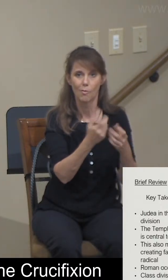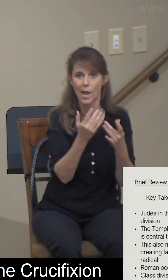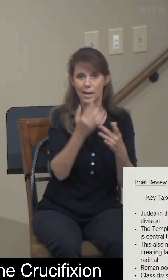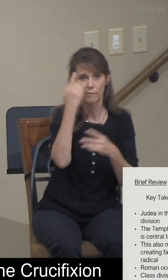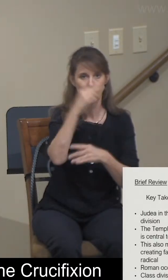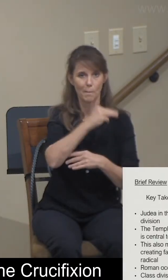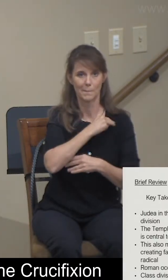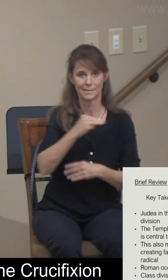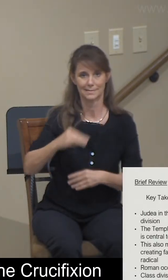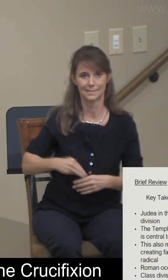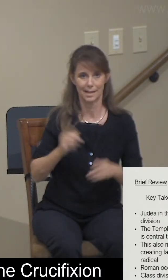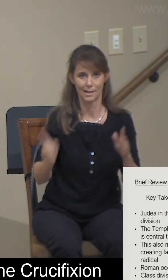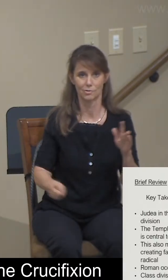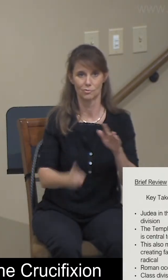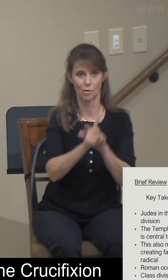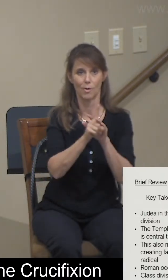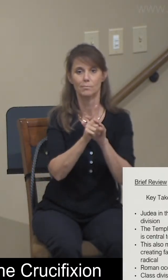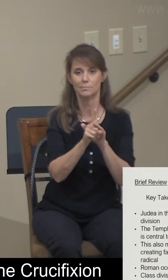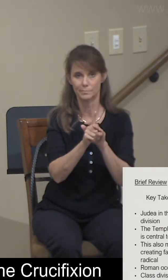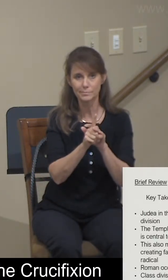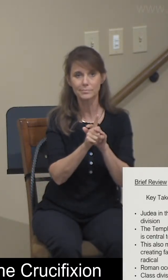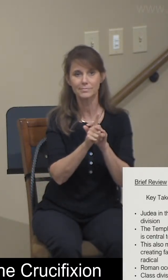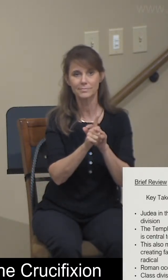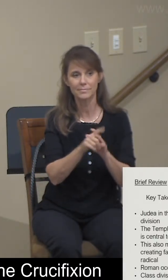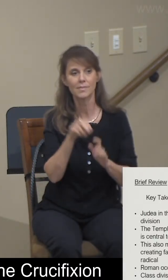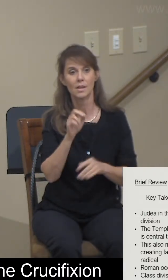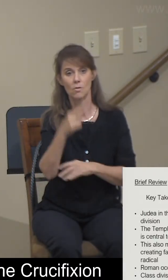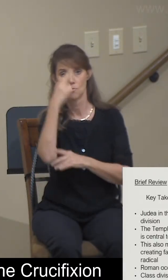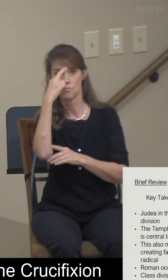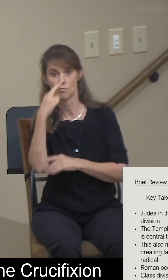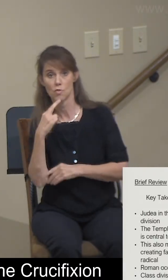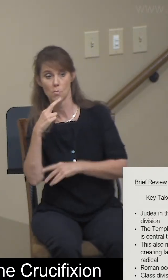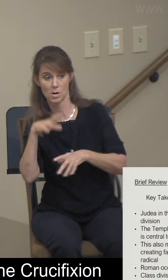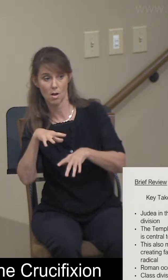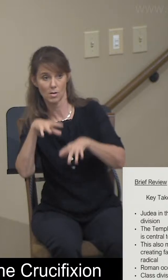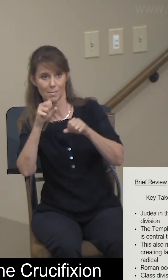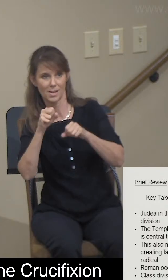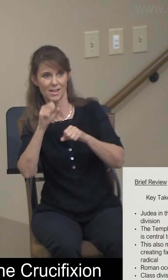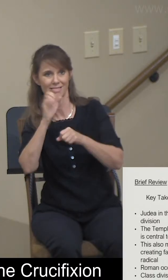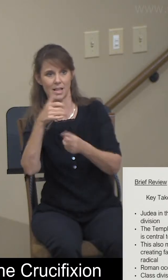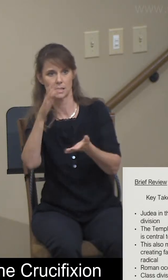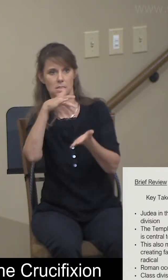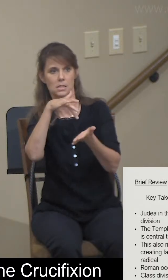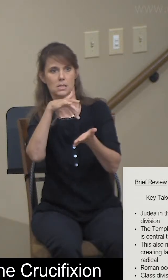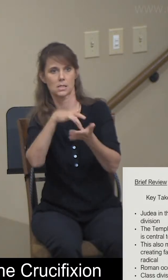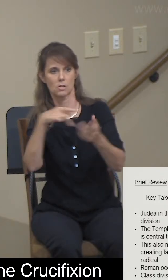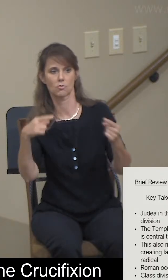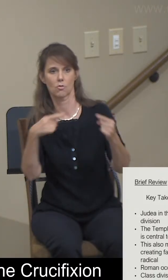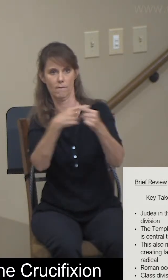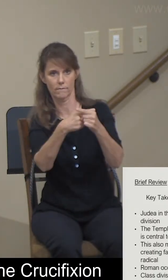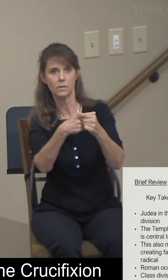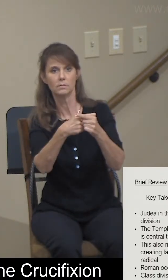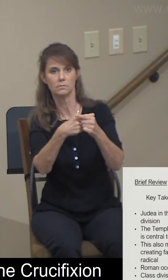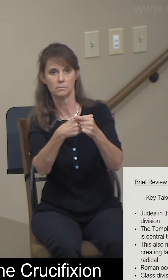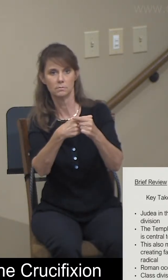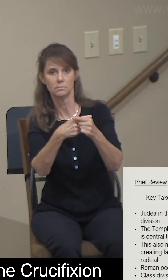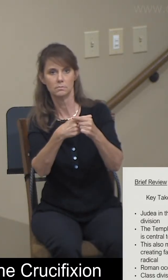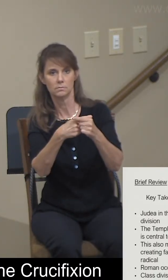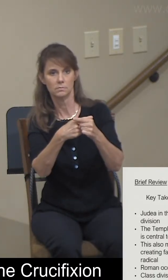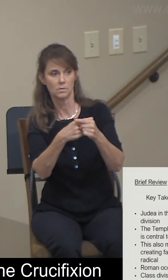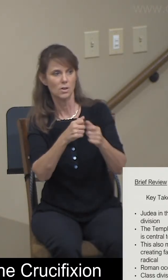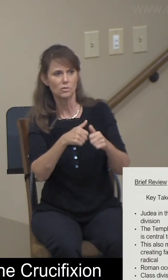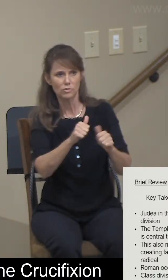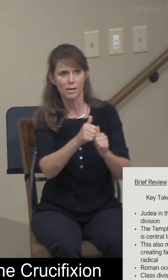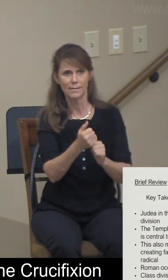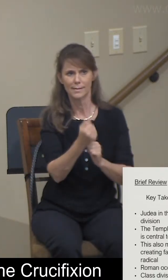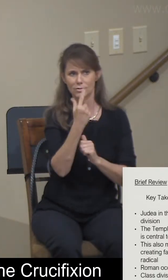temple. Roman occupation is a central conflict of life. To understand Jews in this period, to understand what